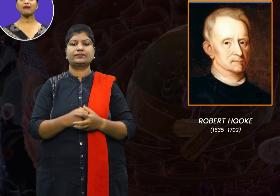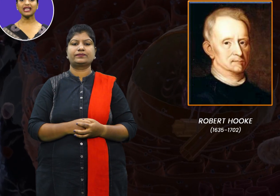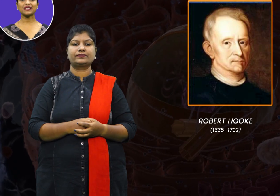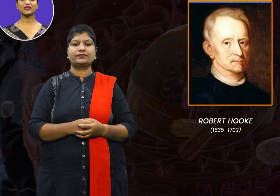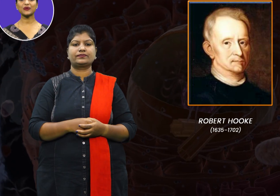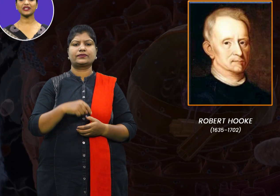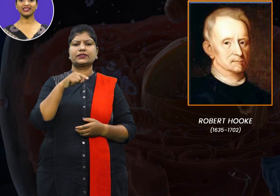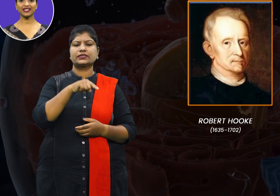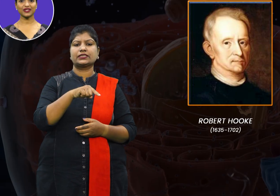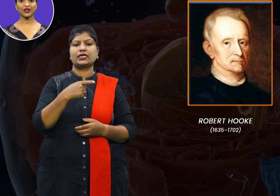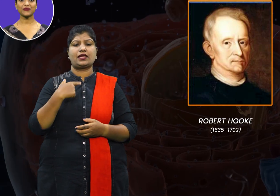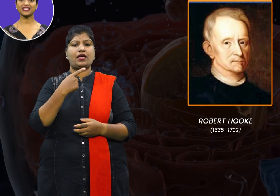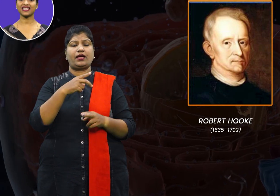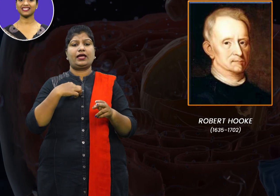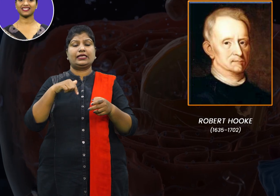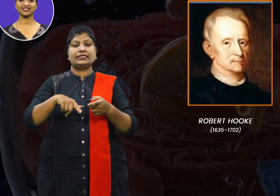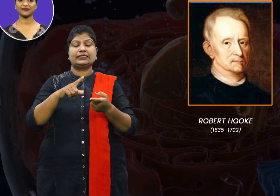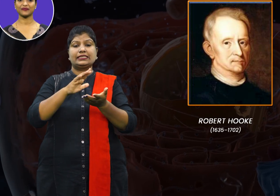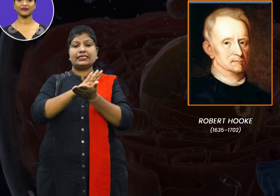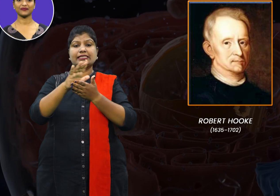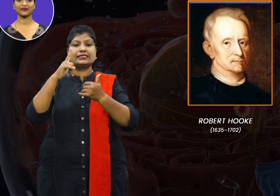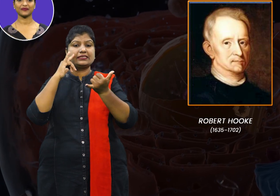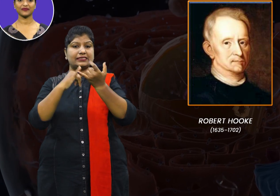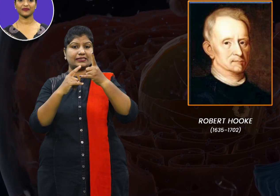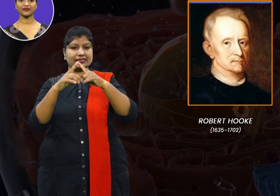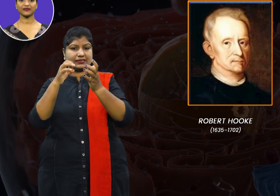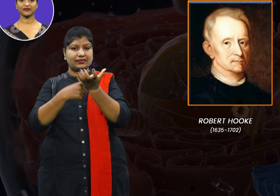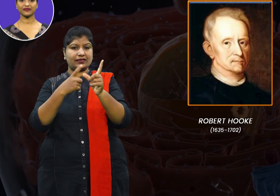was a milestone in the history of science.